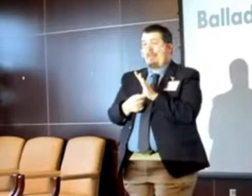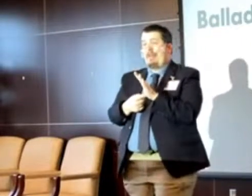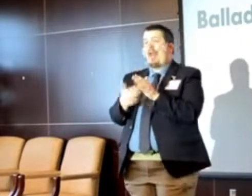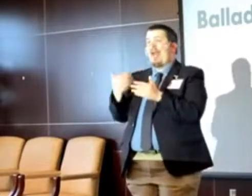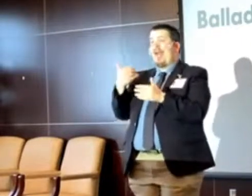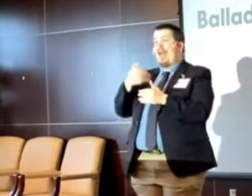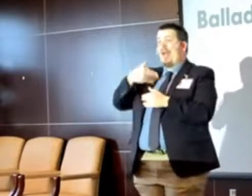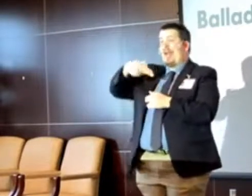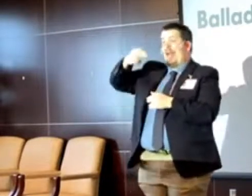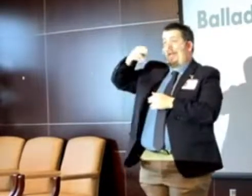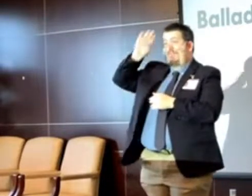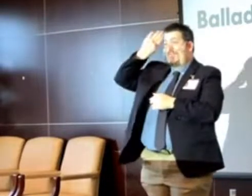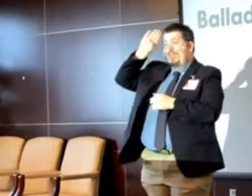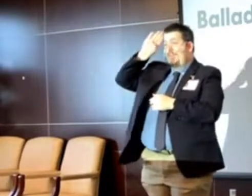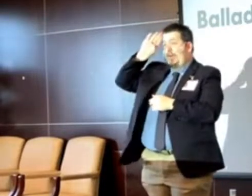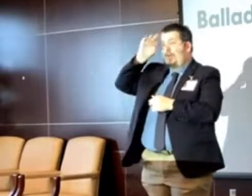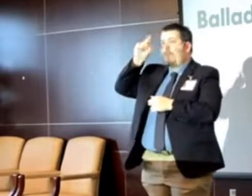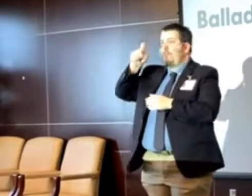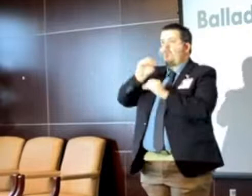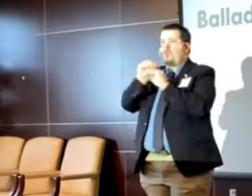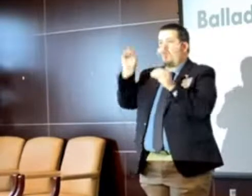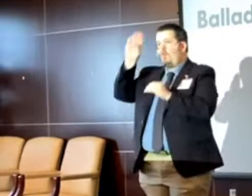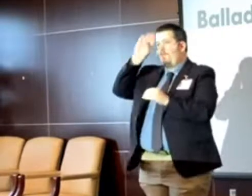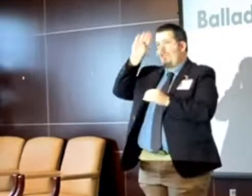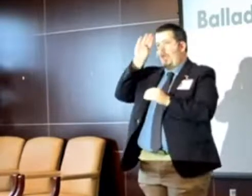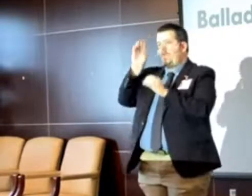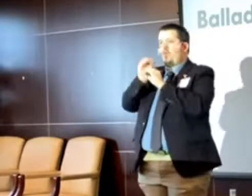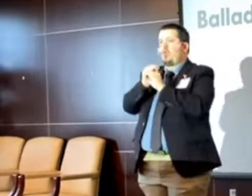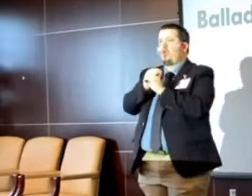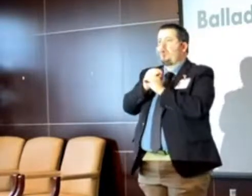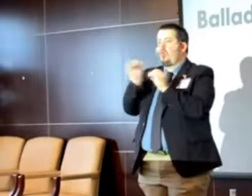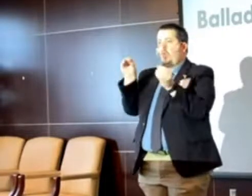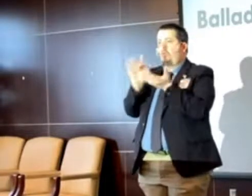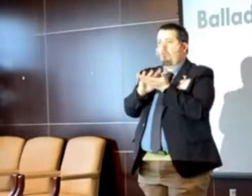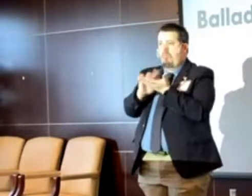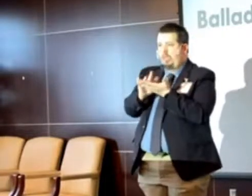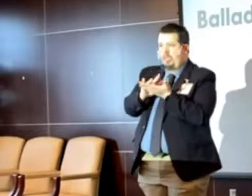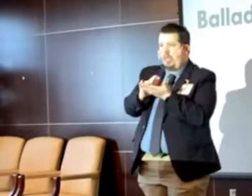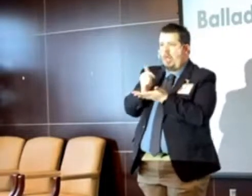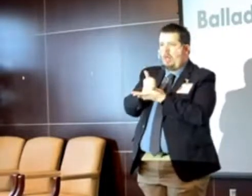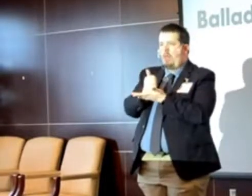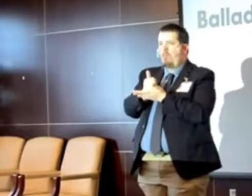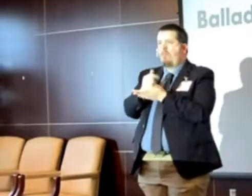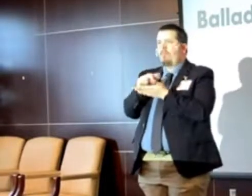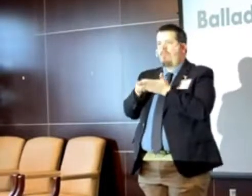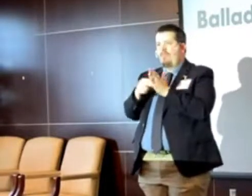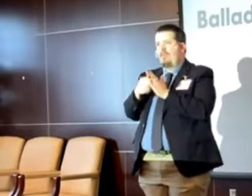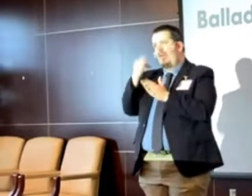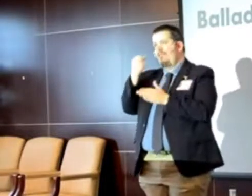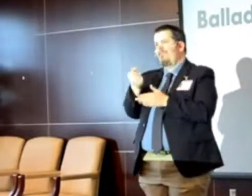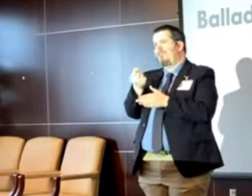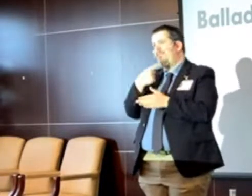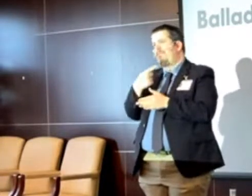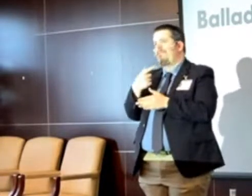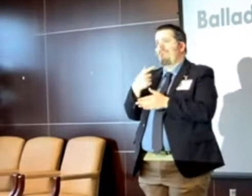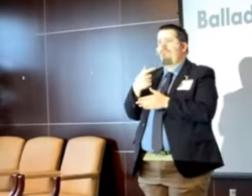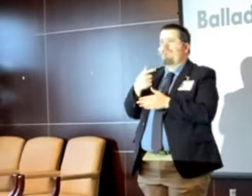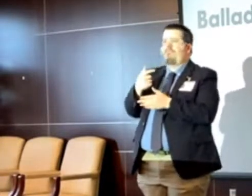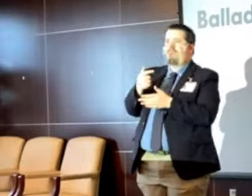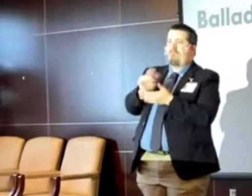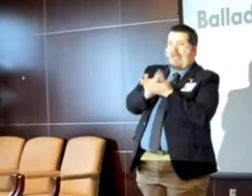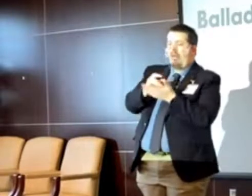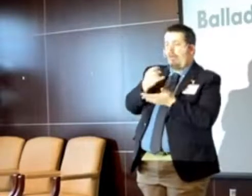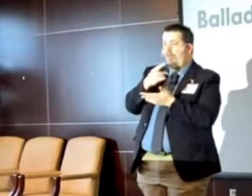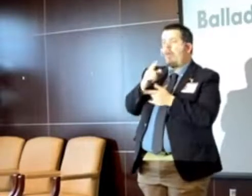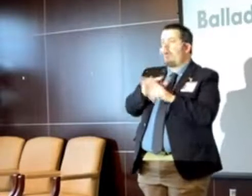had a fever, they have to be without a fever, without any medical help. meaning if they're taking some kind of fever reducer,